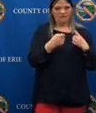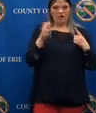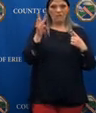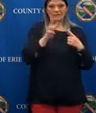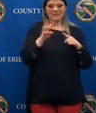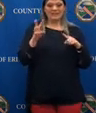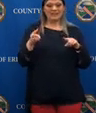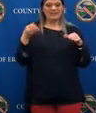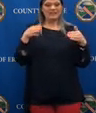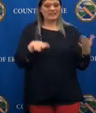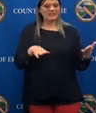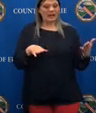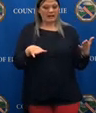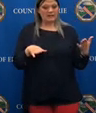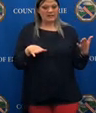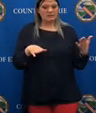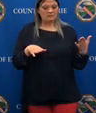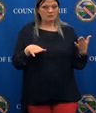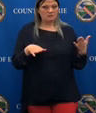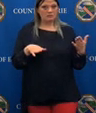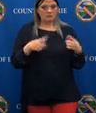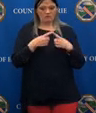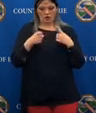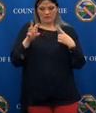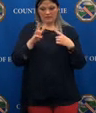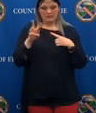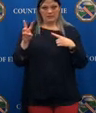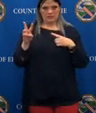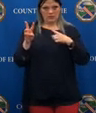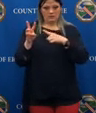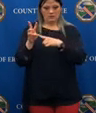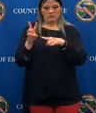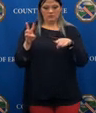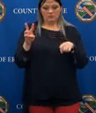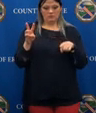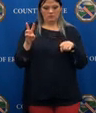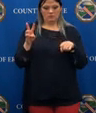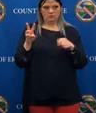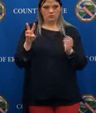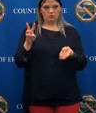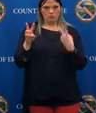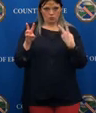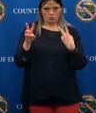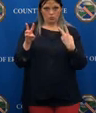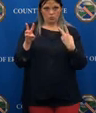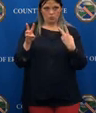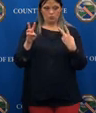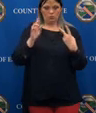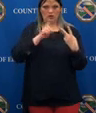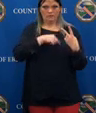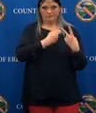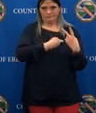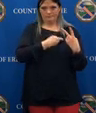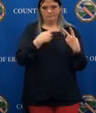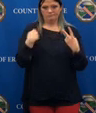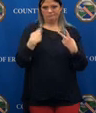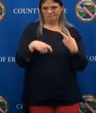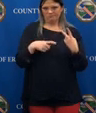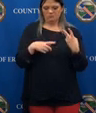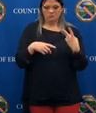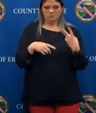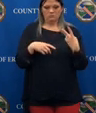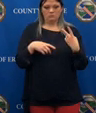66 deaths, we have at least 2 that are Hispanic, but of